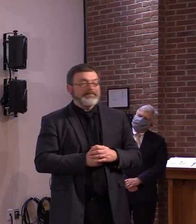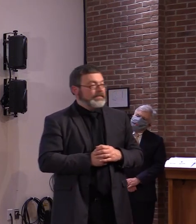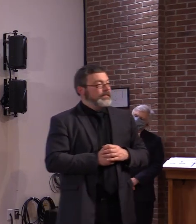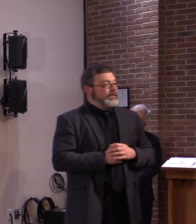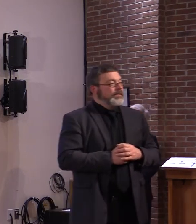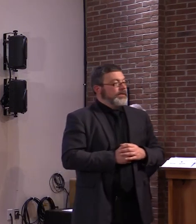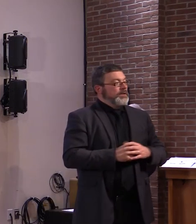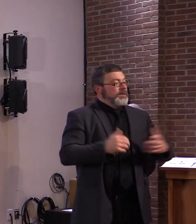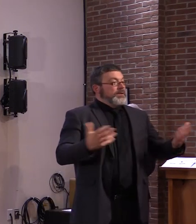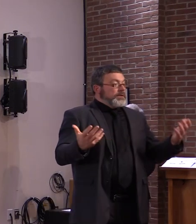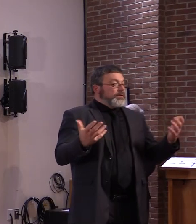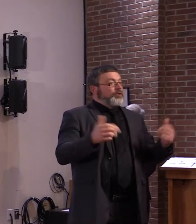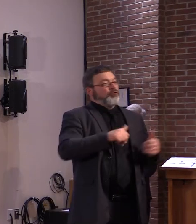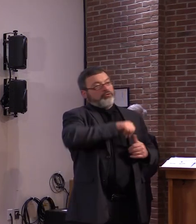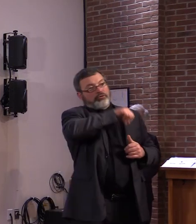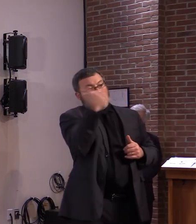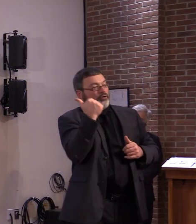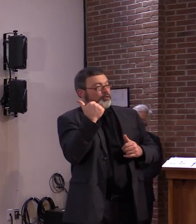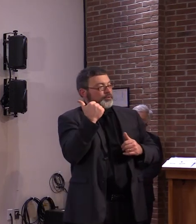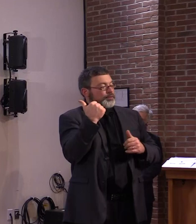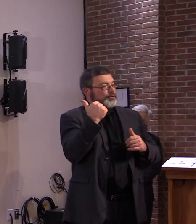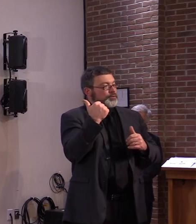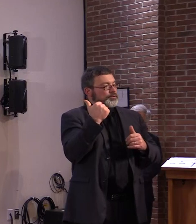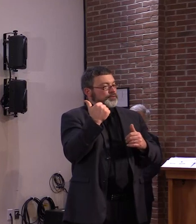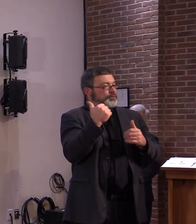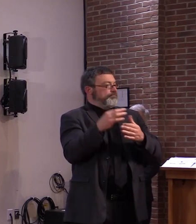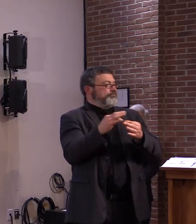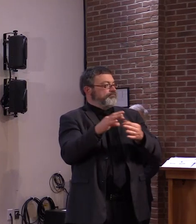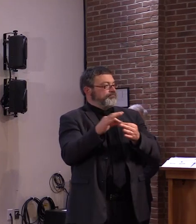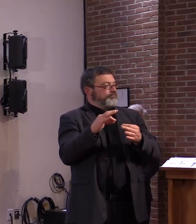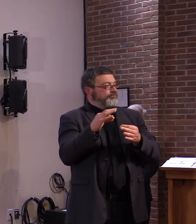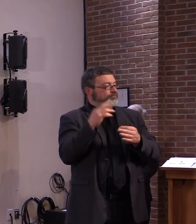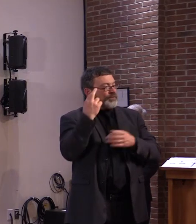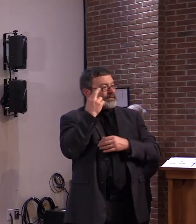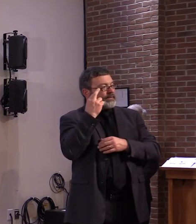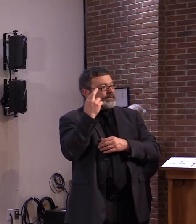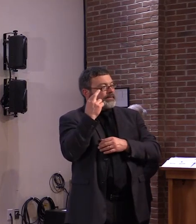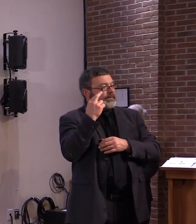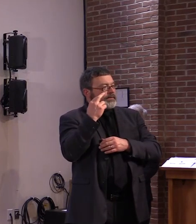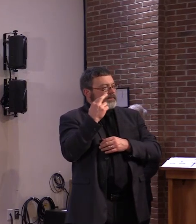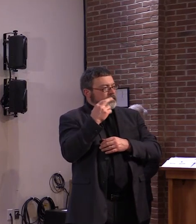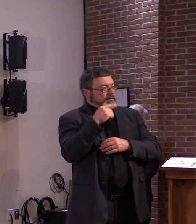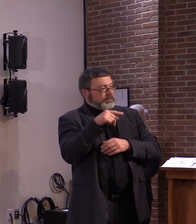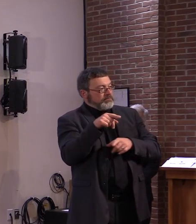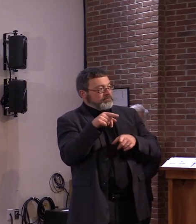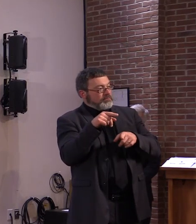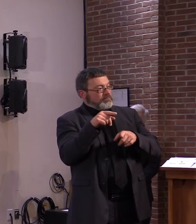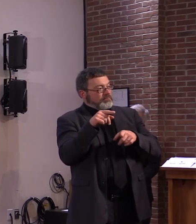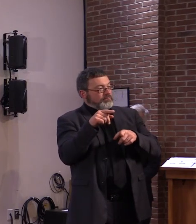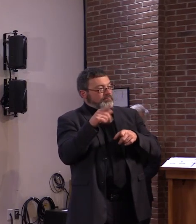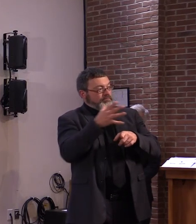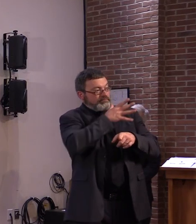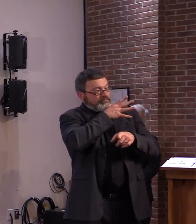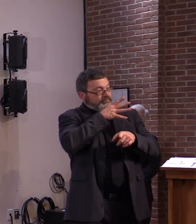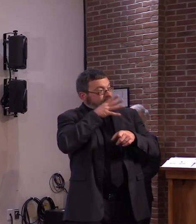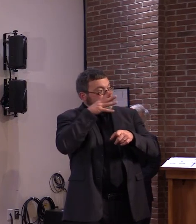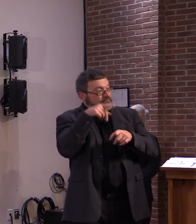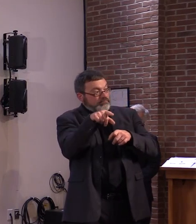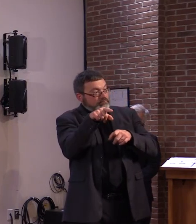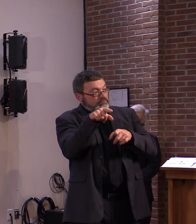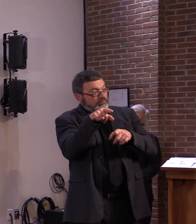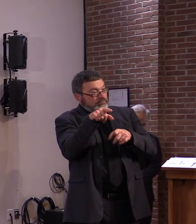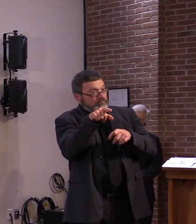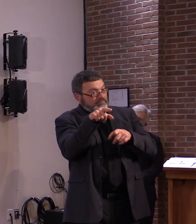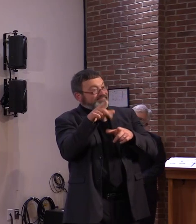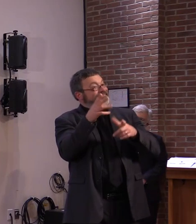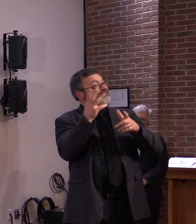is a good illustration that being rural does not mean the virus won't find you. And